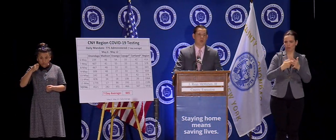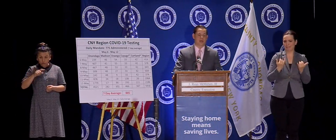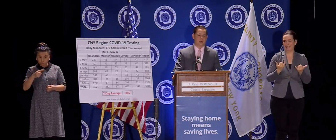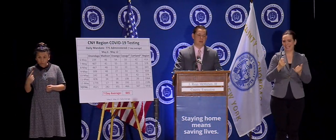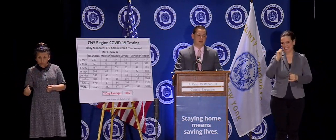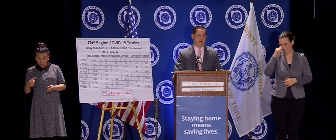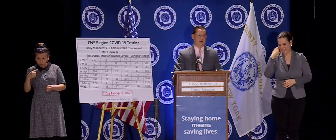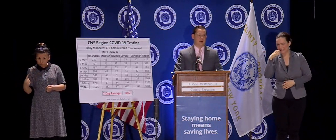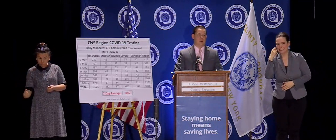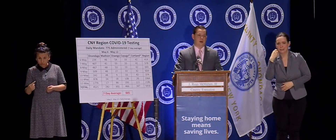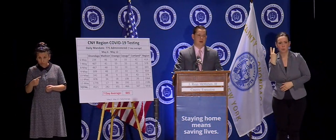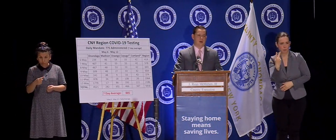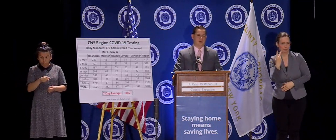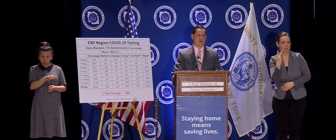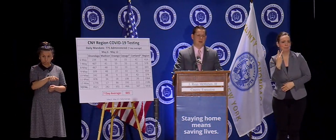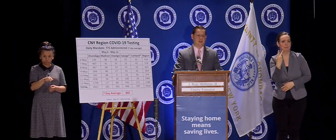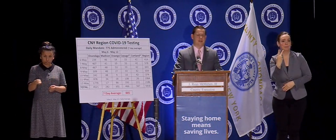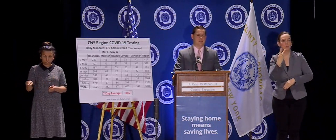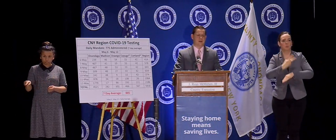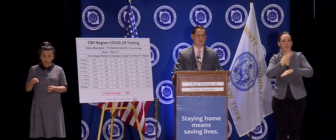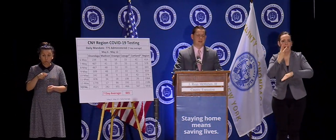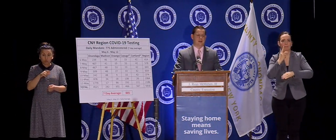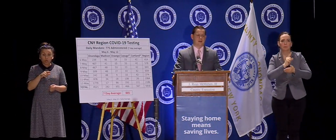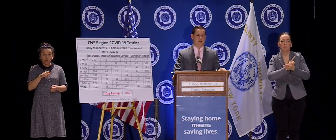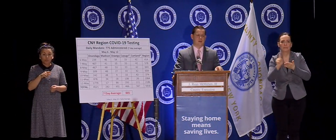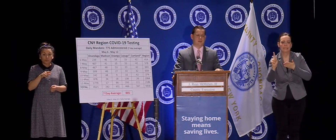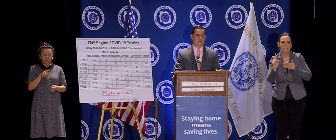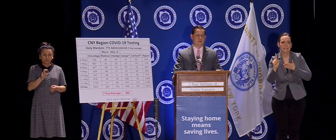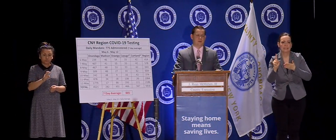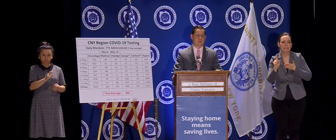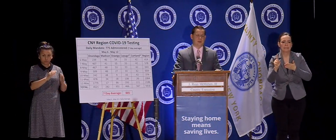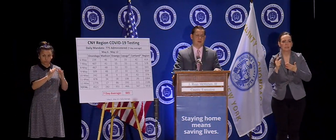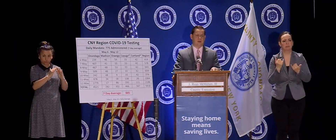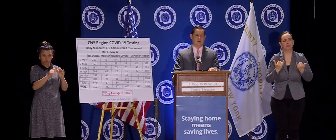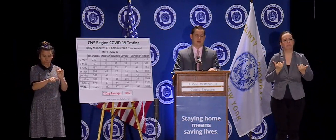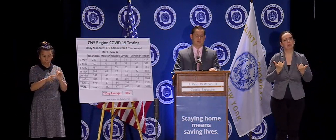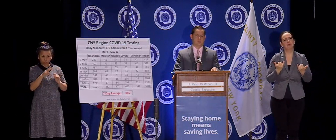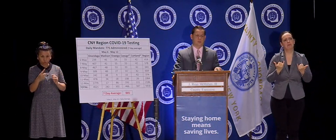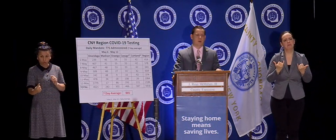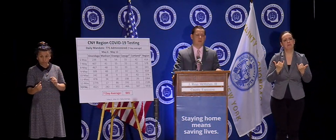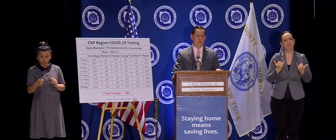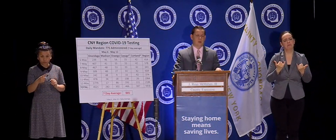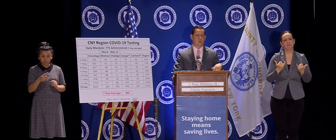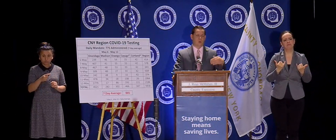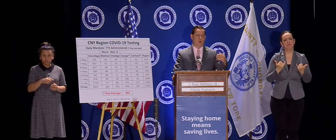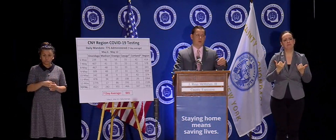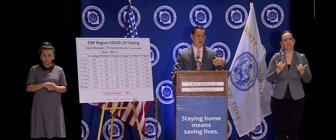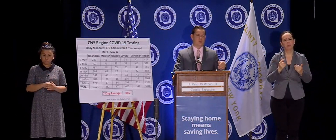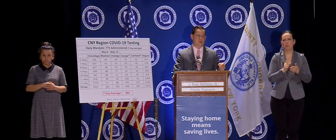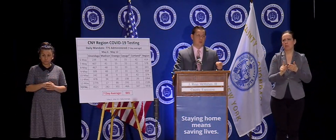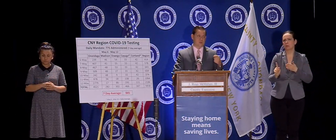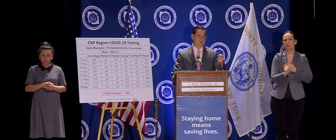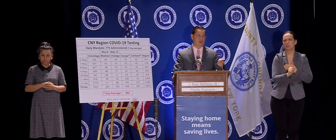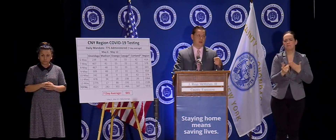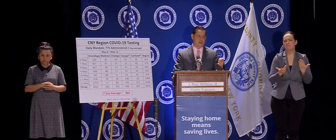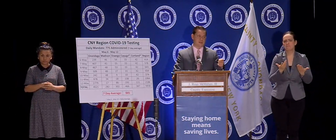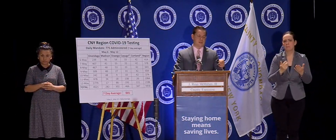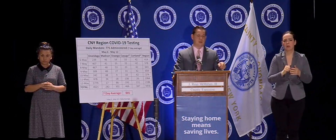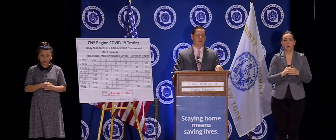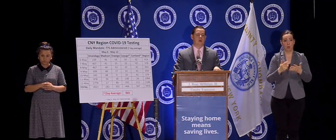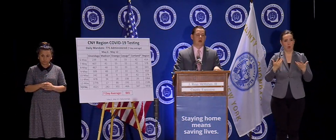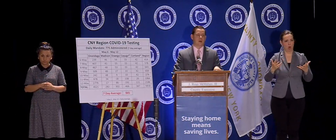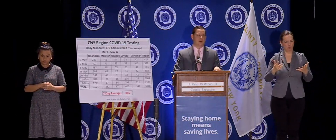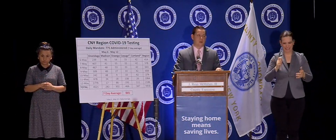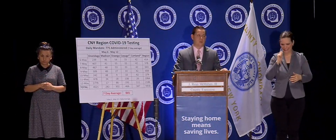a week. I think it starts today, either today or next week. But we're working with the nursing homes, and they've started